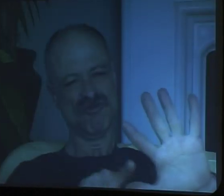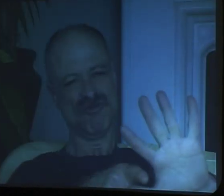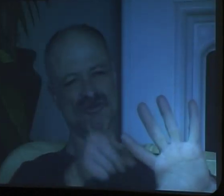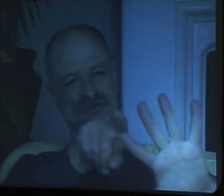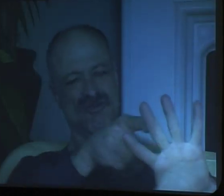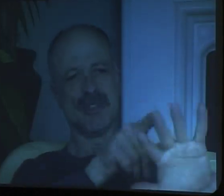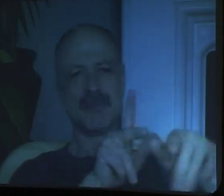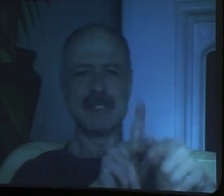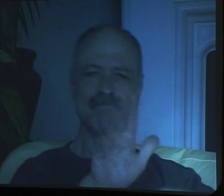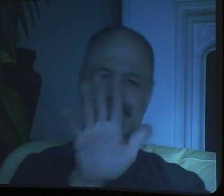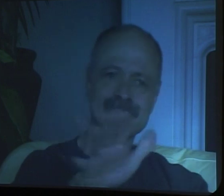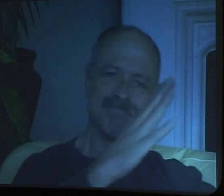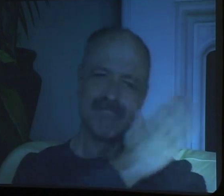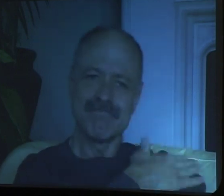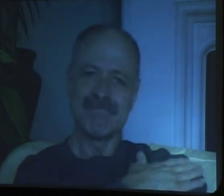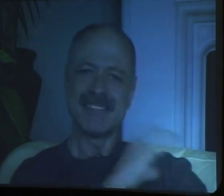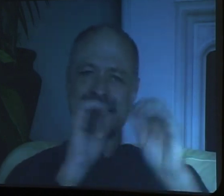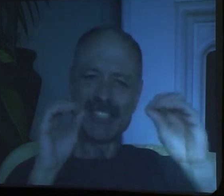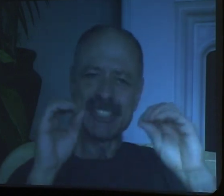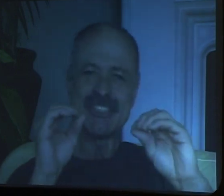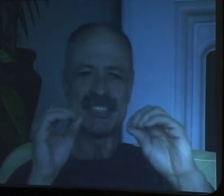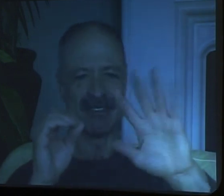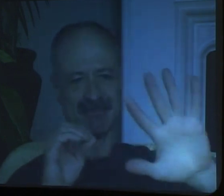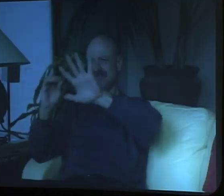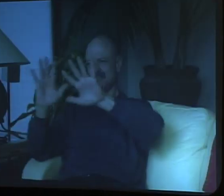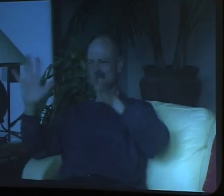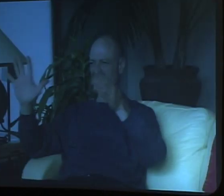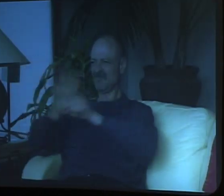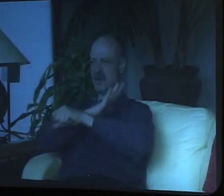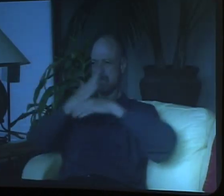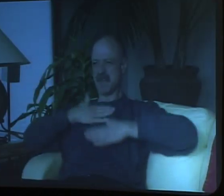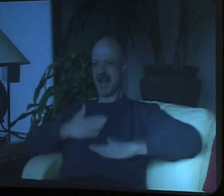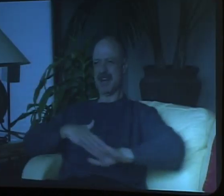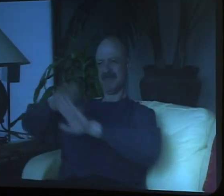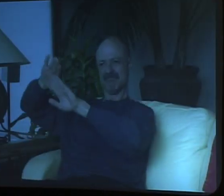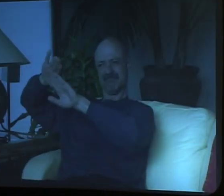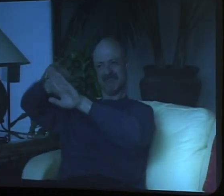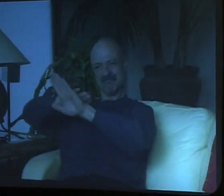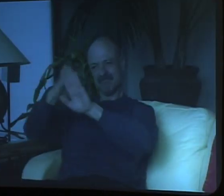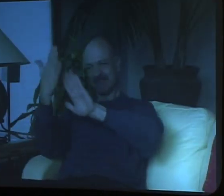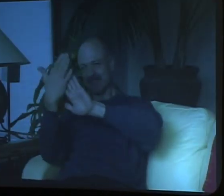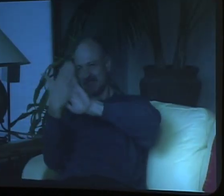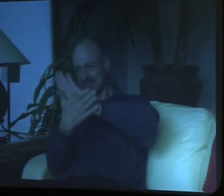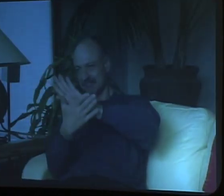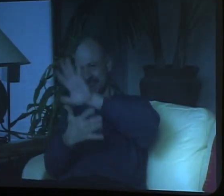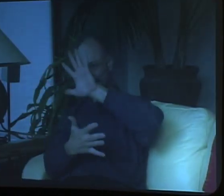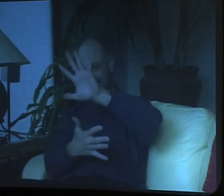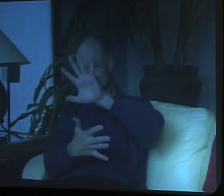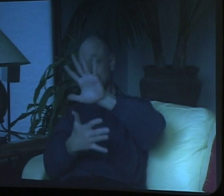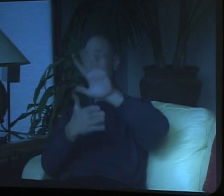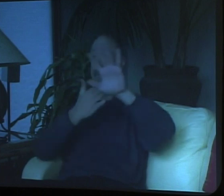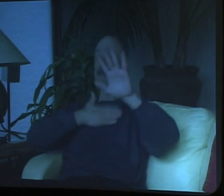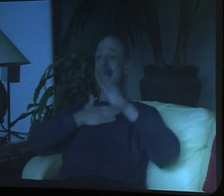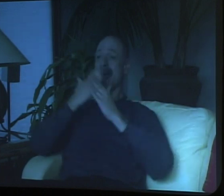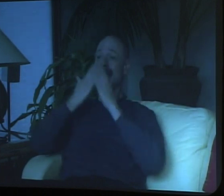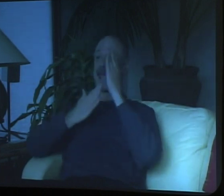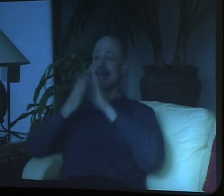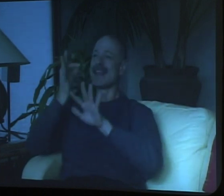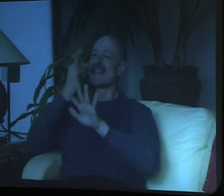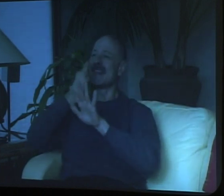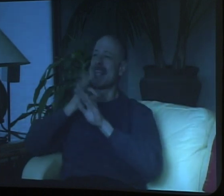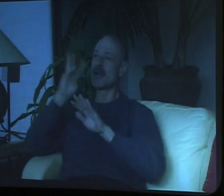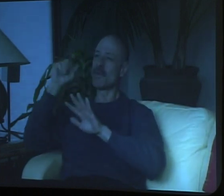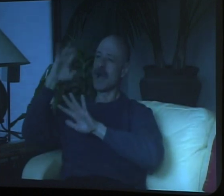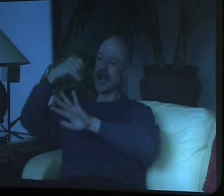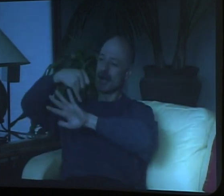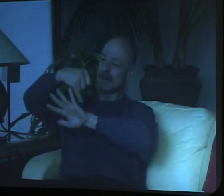large hands, and he was a teacher,